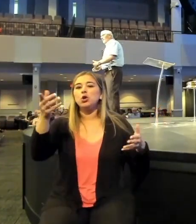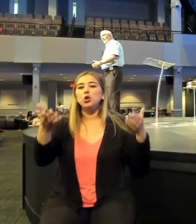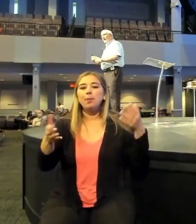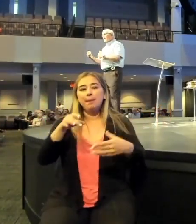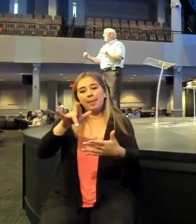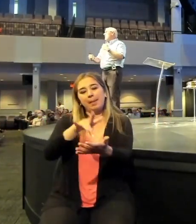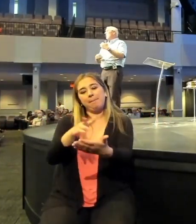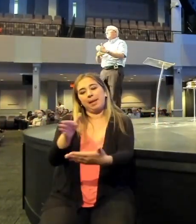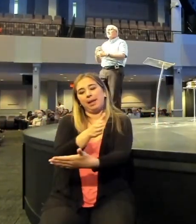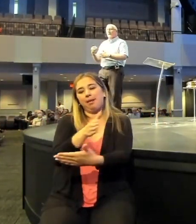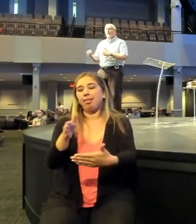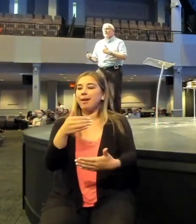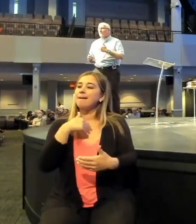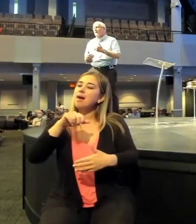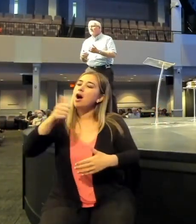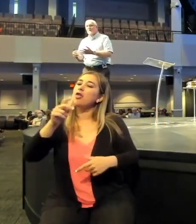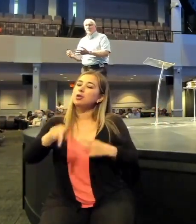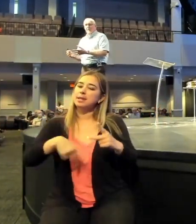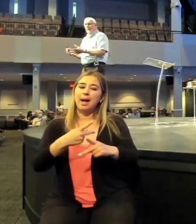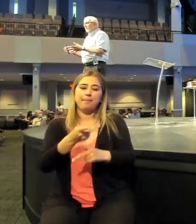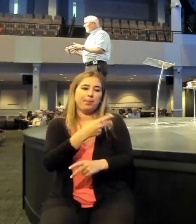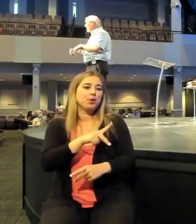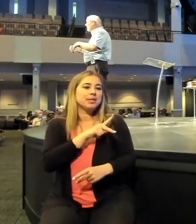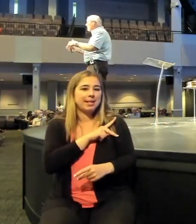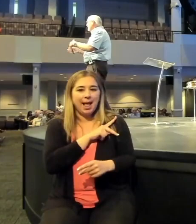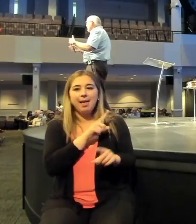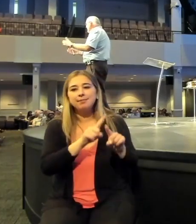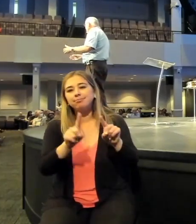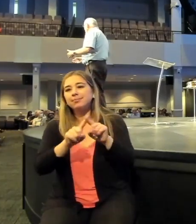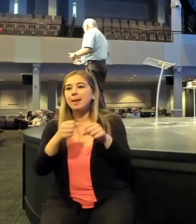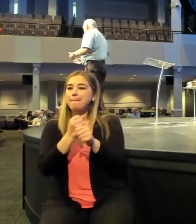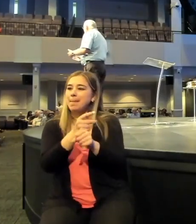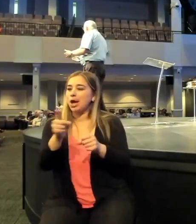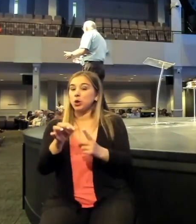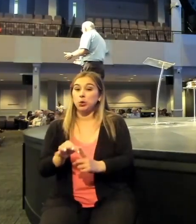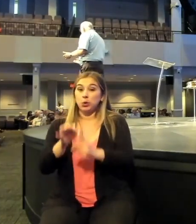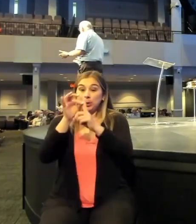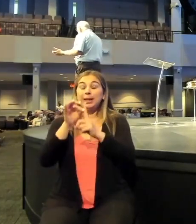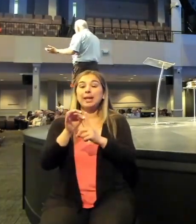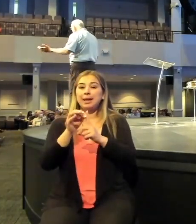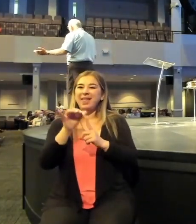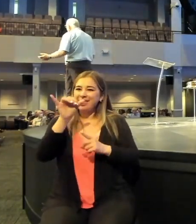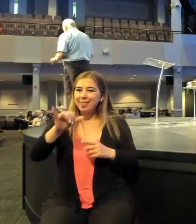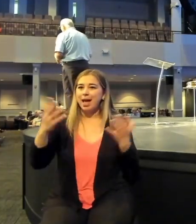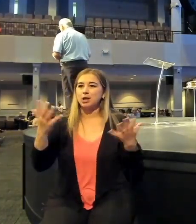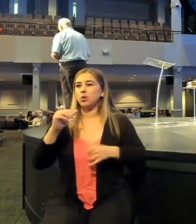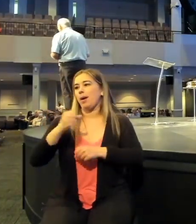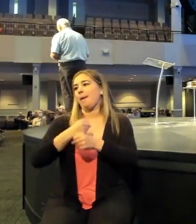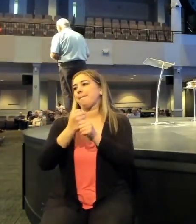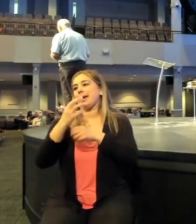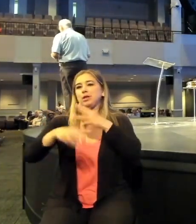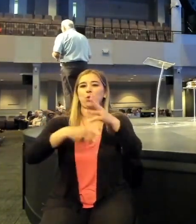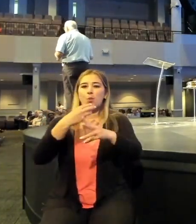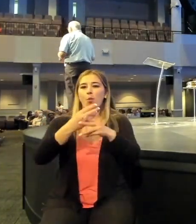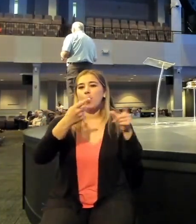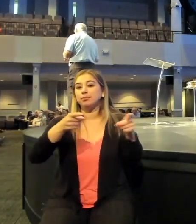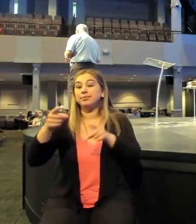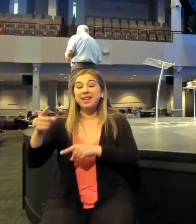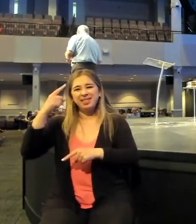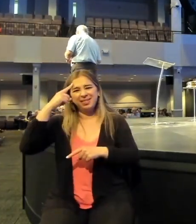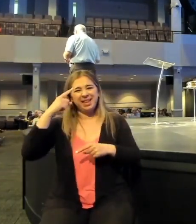are, and there are a lot of other personality traits that are make you unique. And you know what? That's what makes the world go round. Amen?